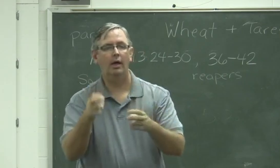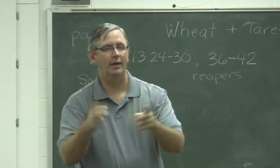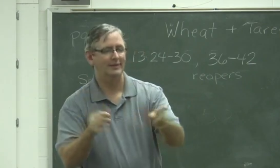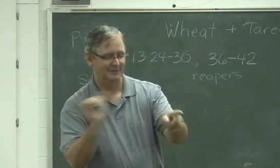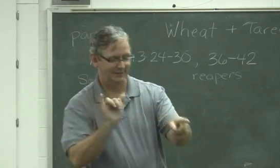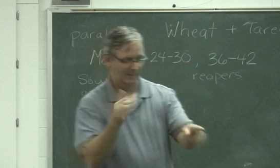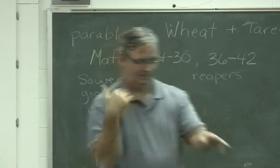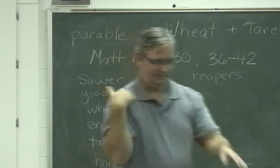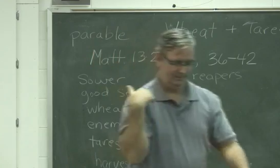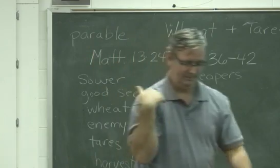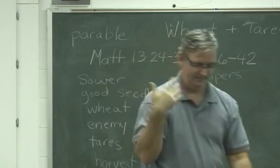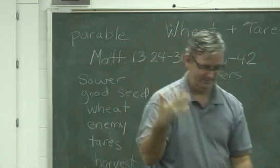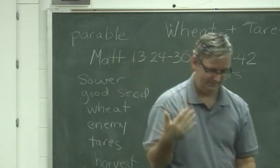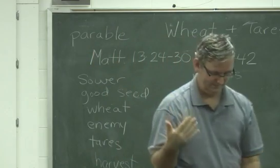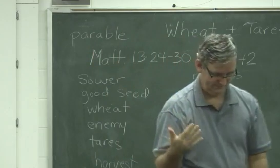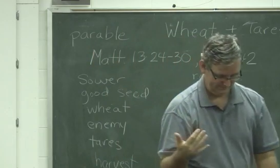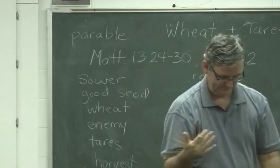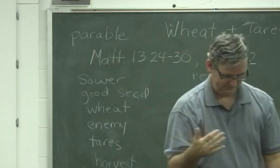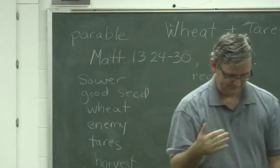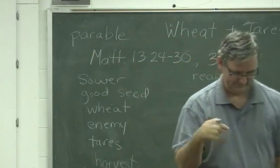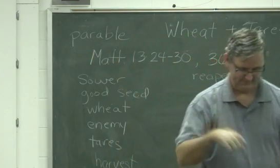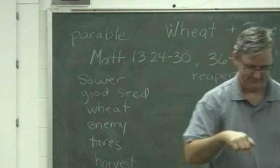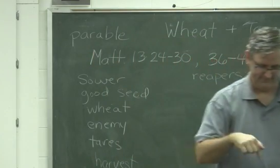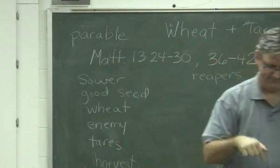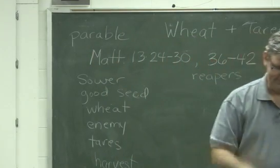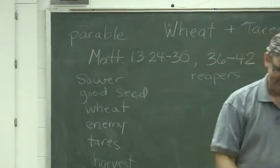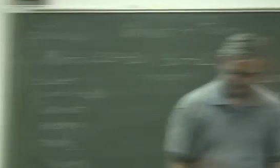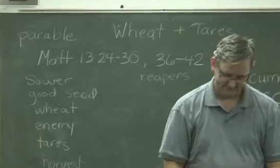do. There's another missionary.